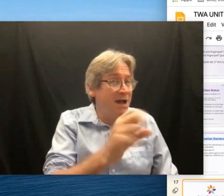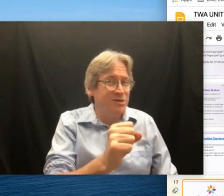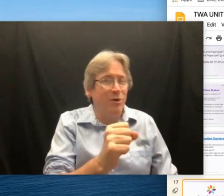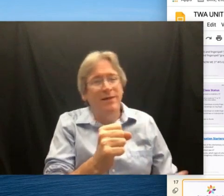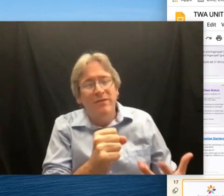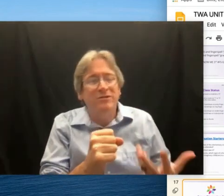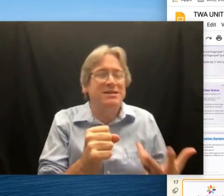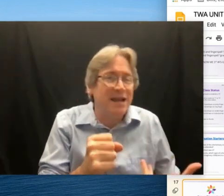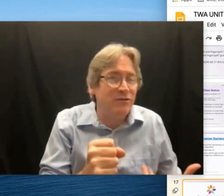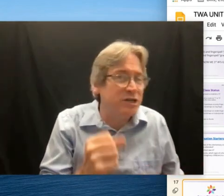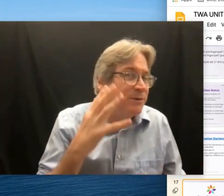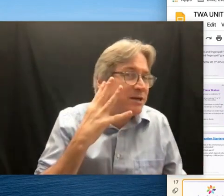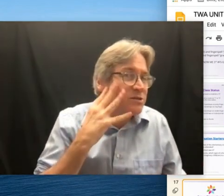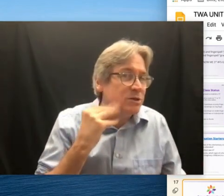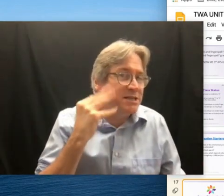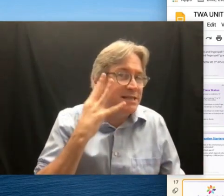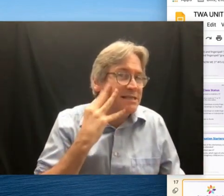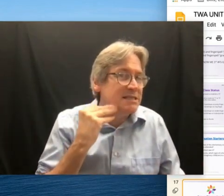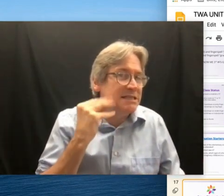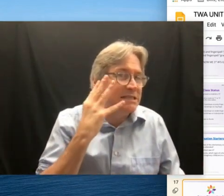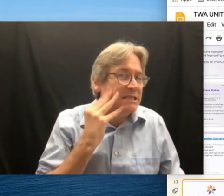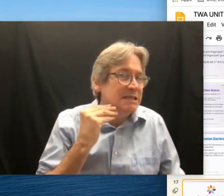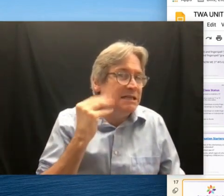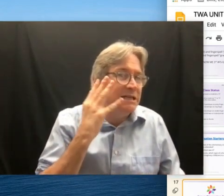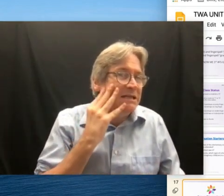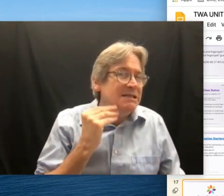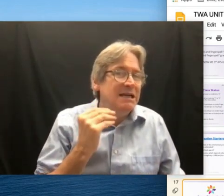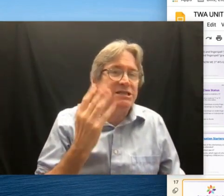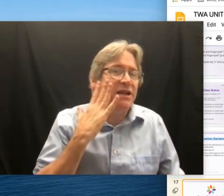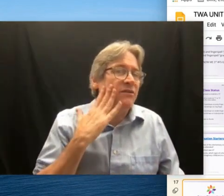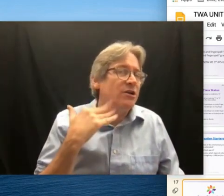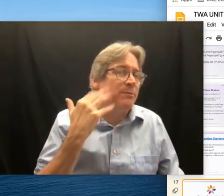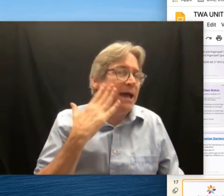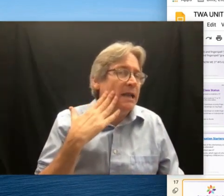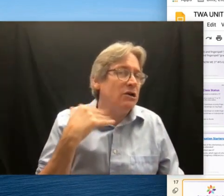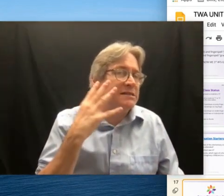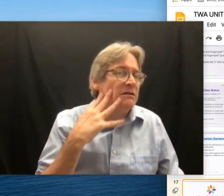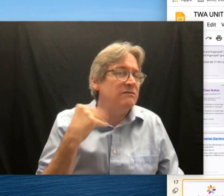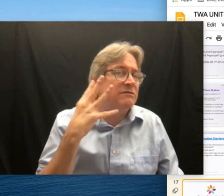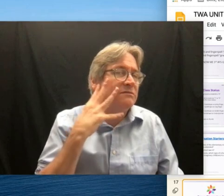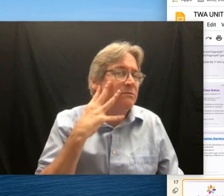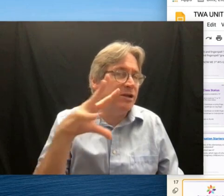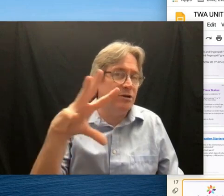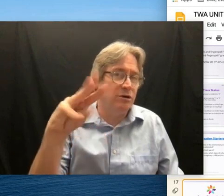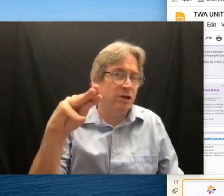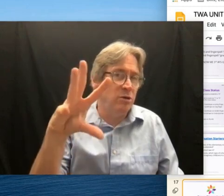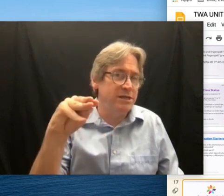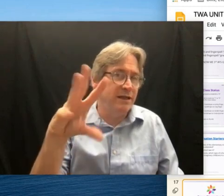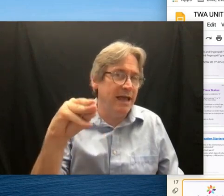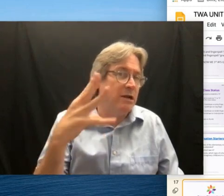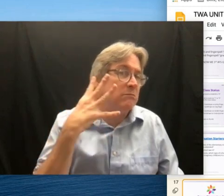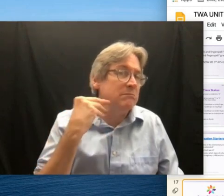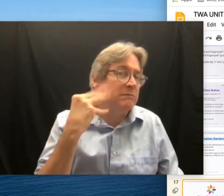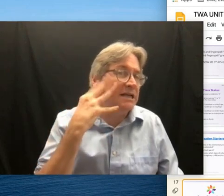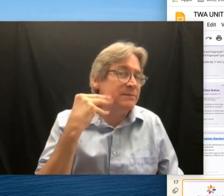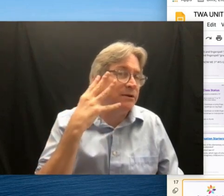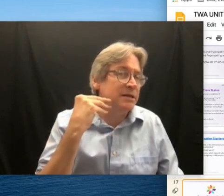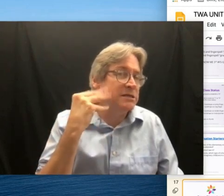Your high school. There's a sign for experience, which is this. It's kind of like you're petting yourself, but you're closing the